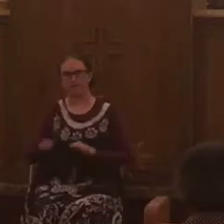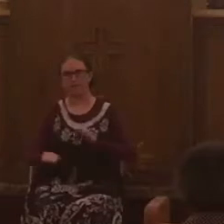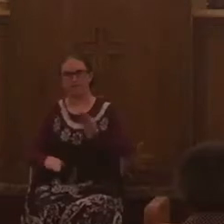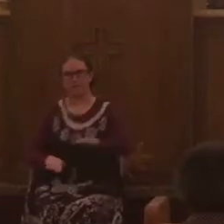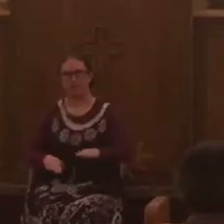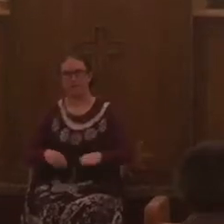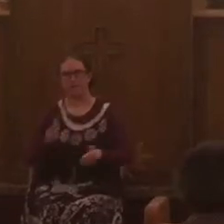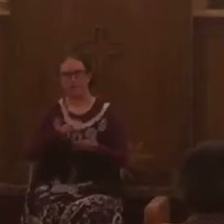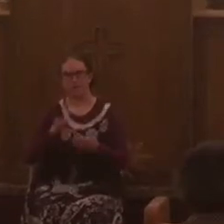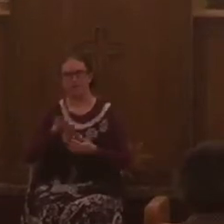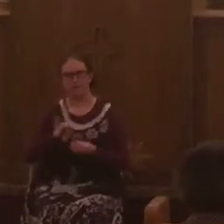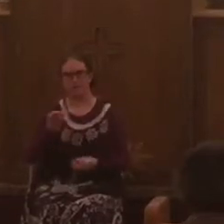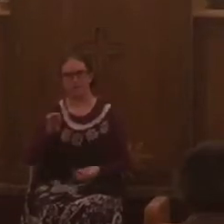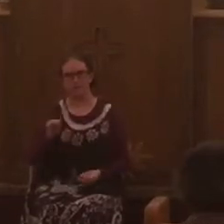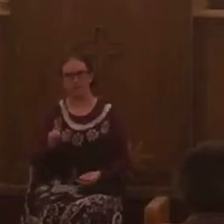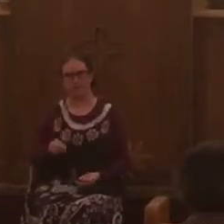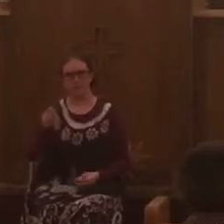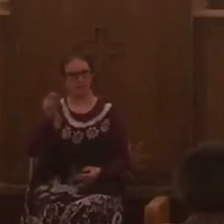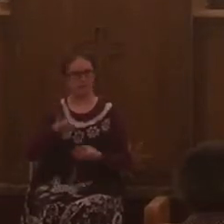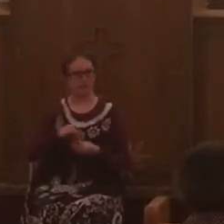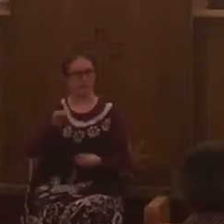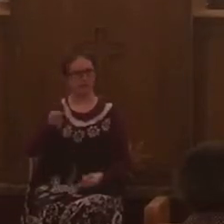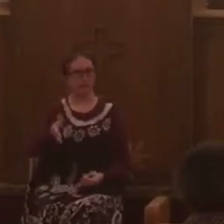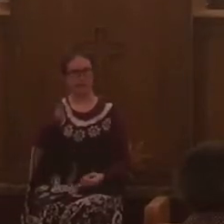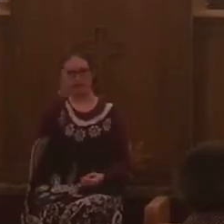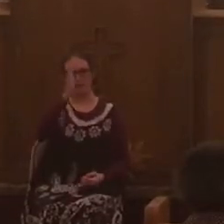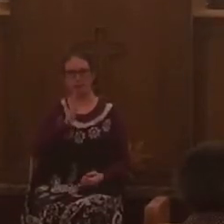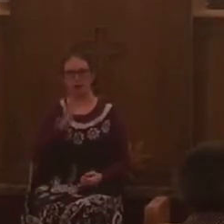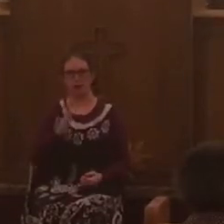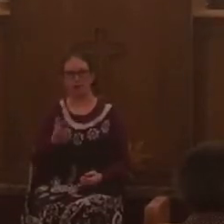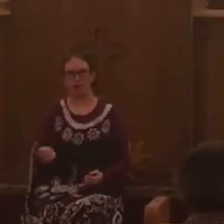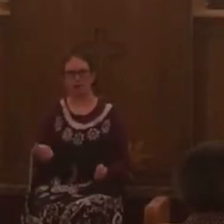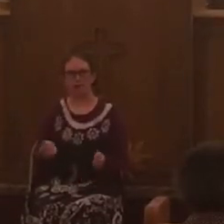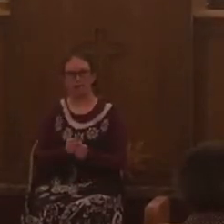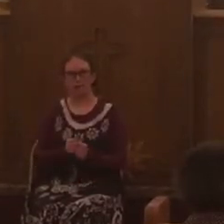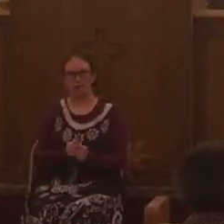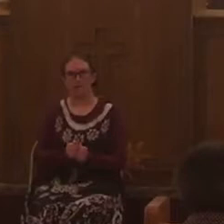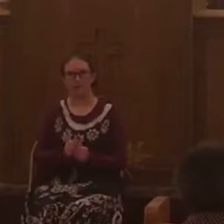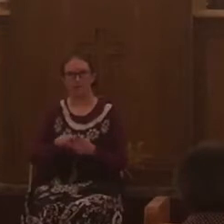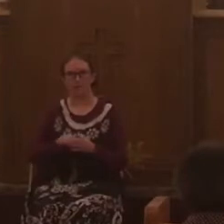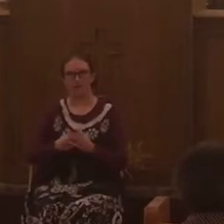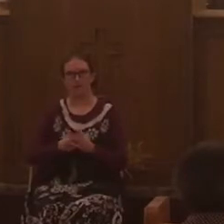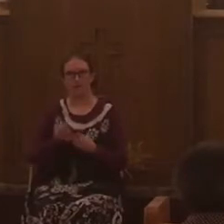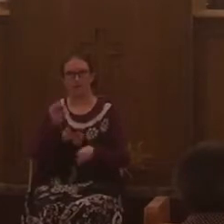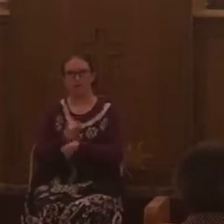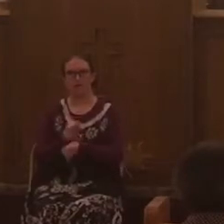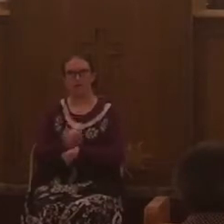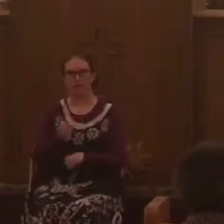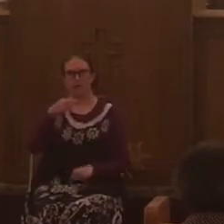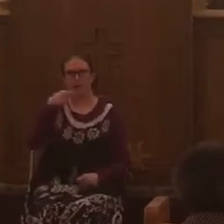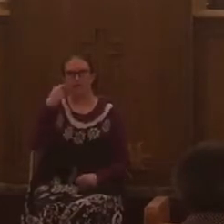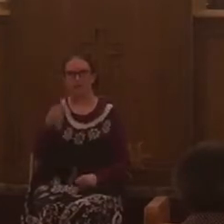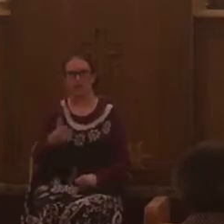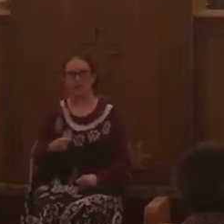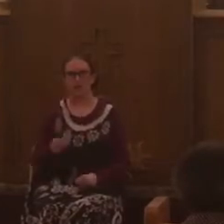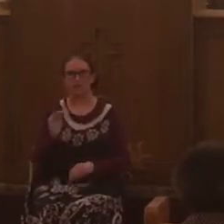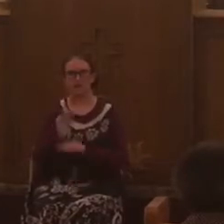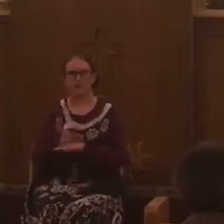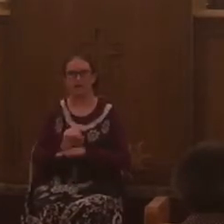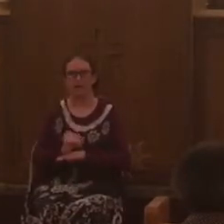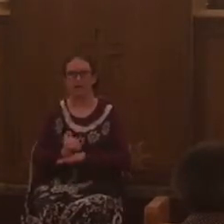anymore. Come on, hear me. They got to go down the road to somewhere else because Jesus has sent somebody on the